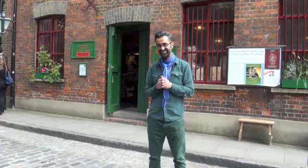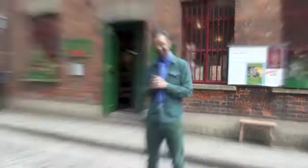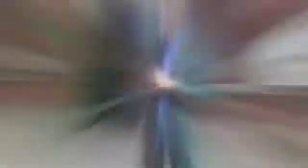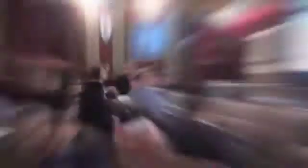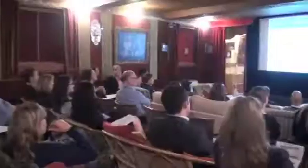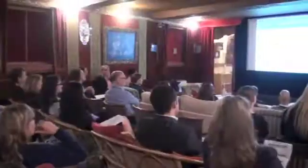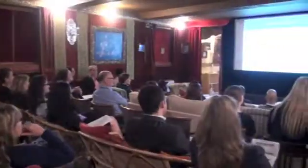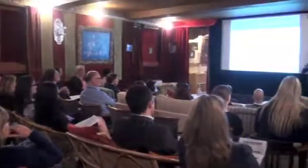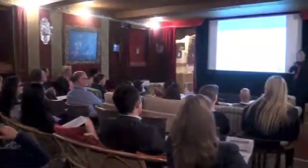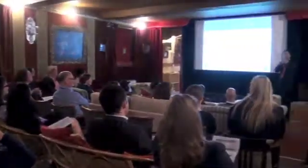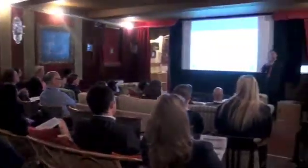later.